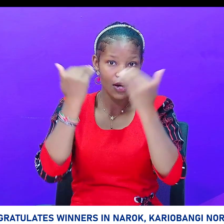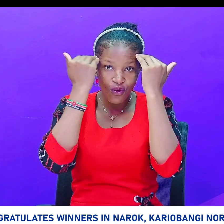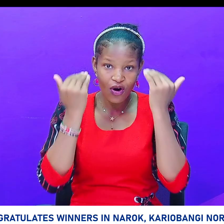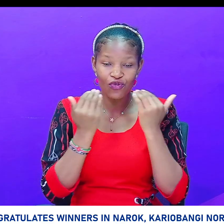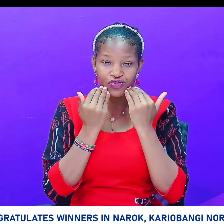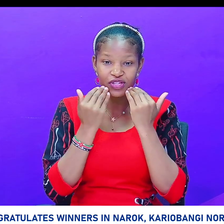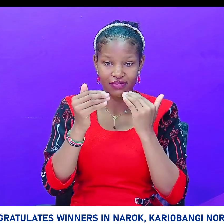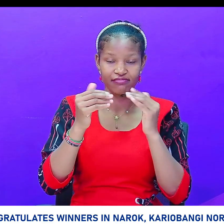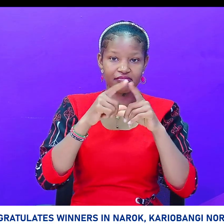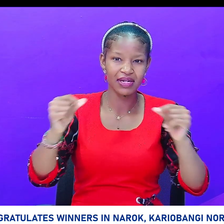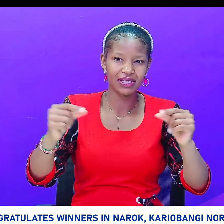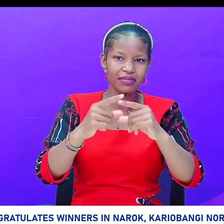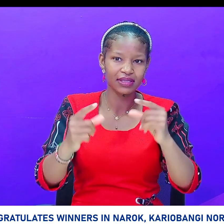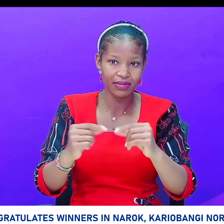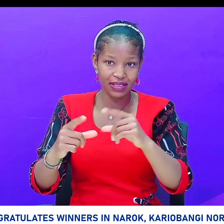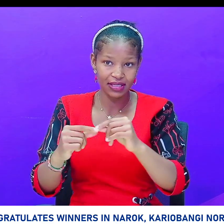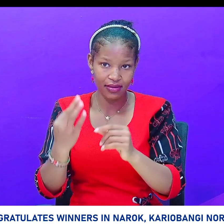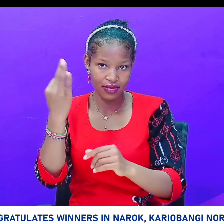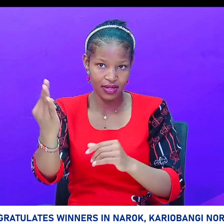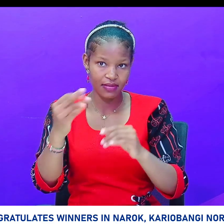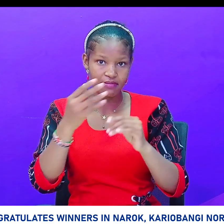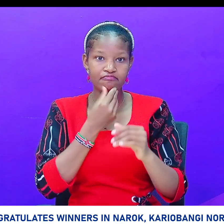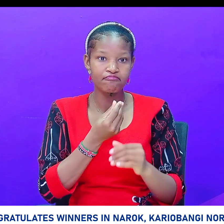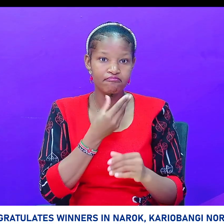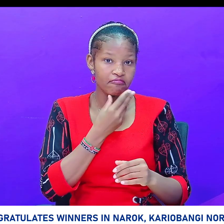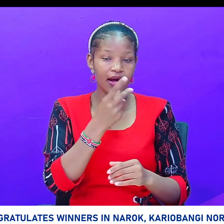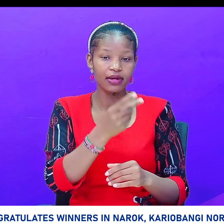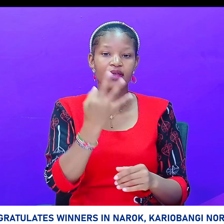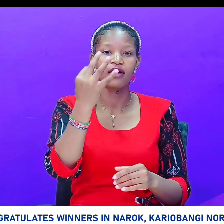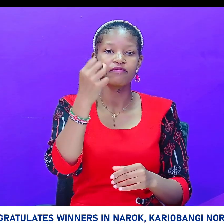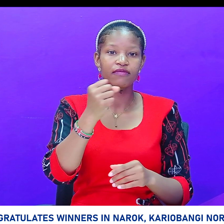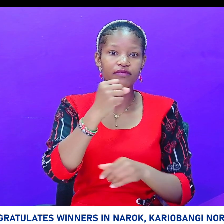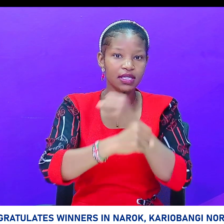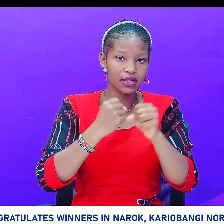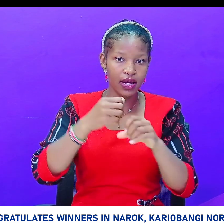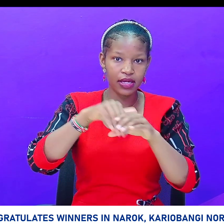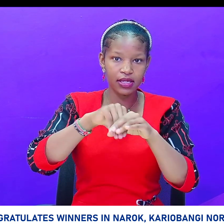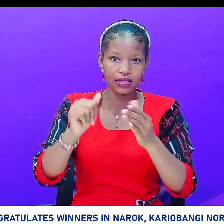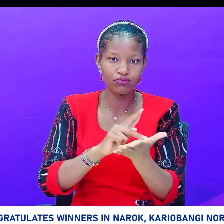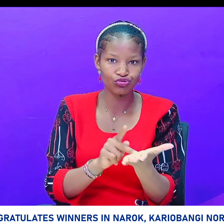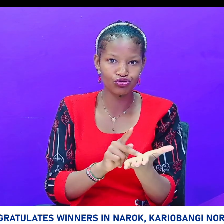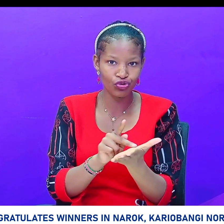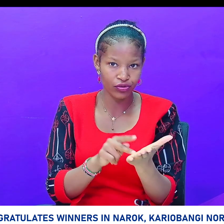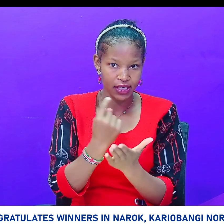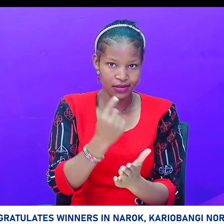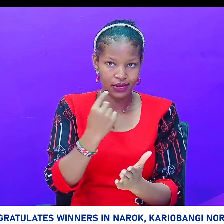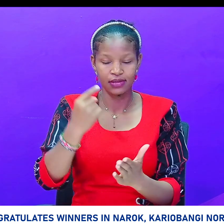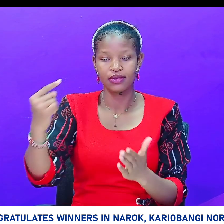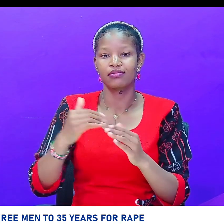Moving on, the Bomet Court has sentenced 3 men to 35 years in prison each after being found guilty